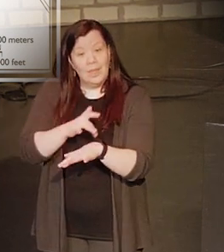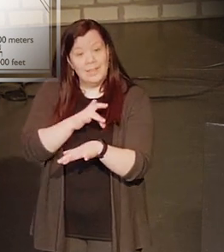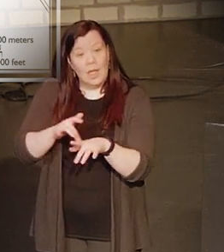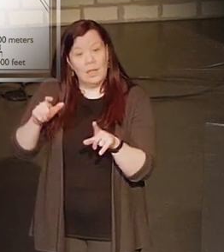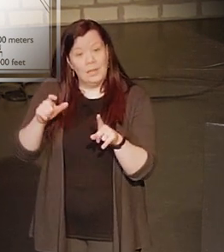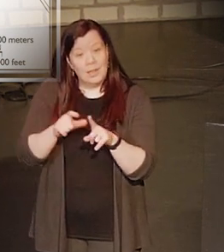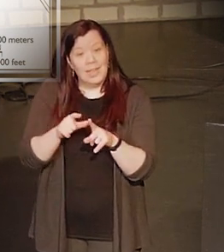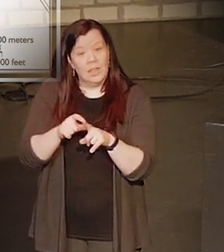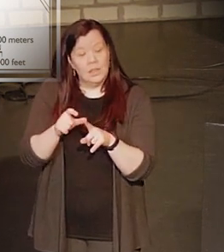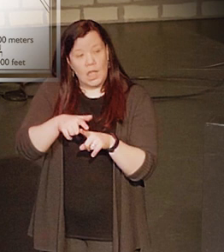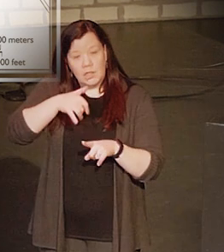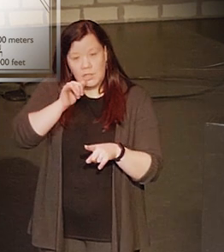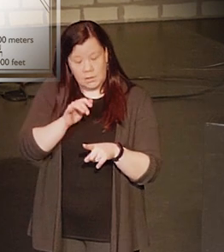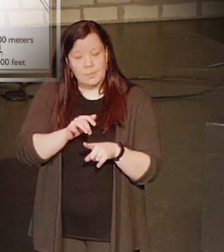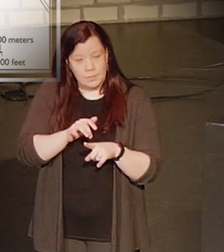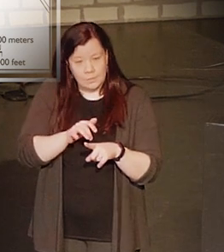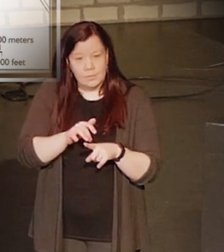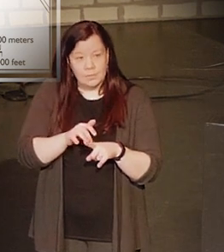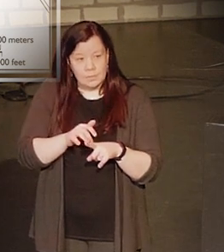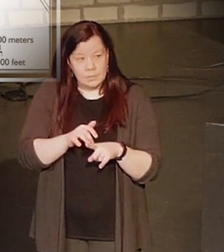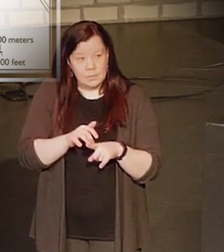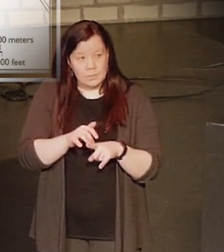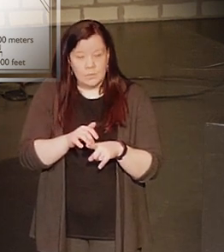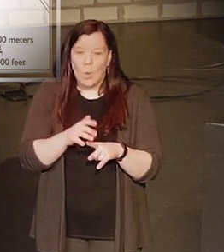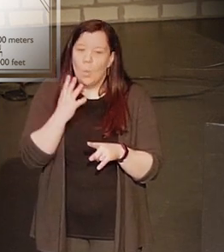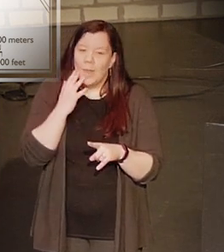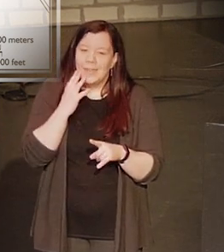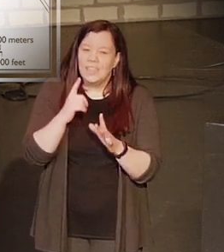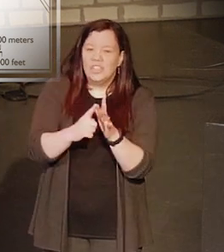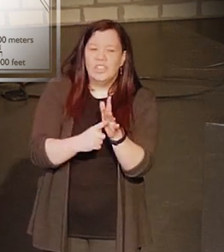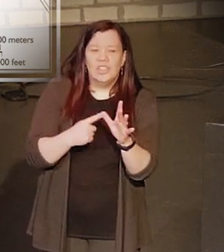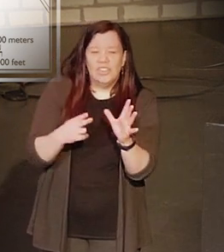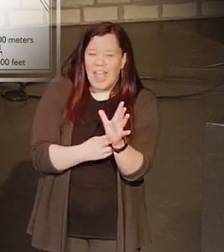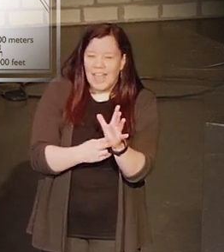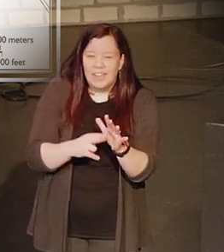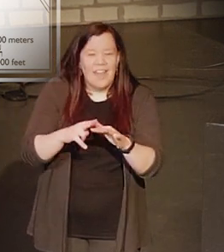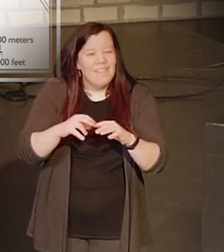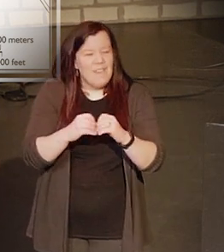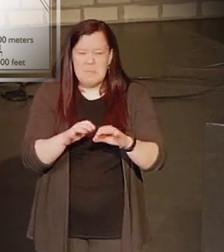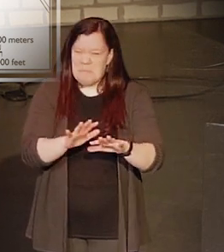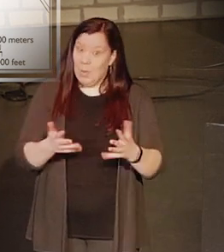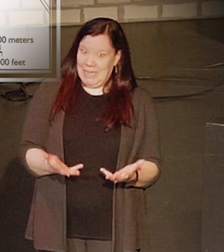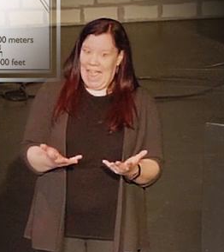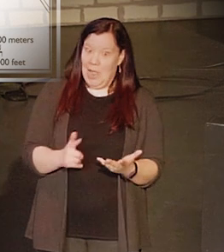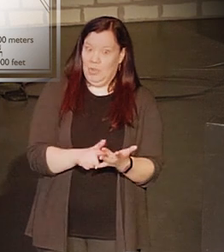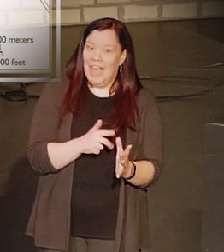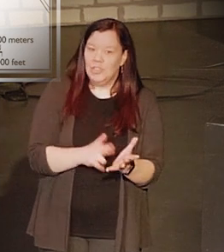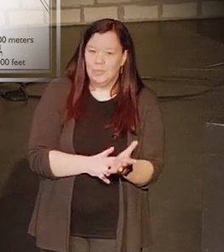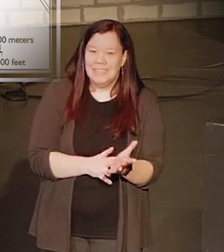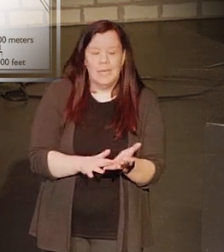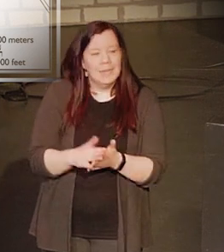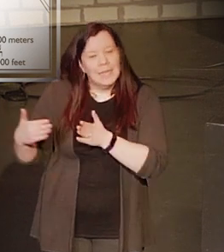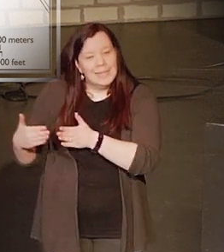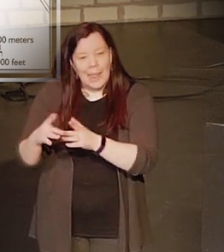of Dionysus, was held in late January, February, about now. That's closed